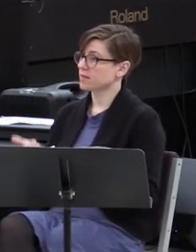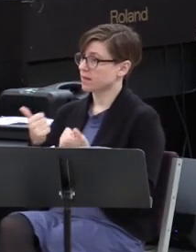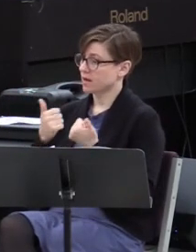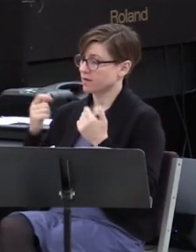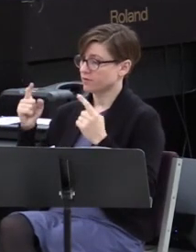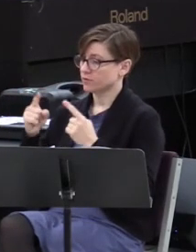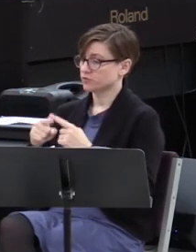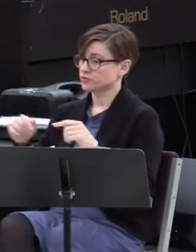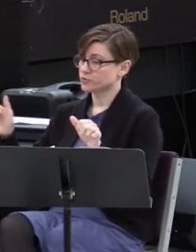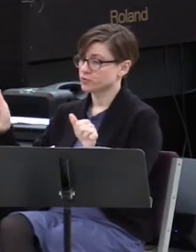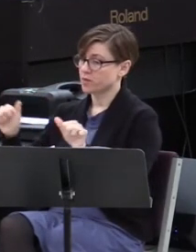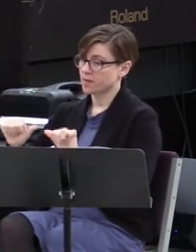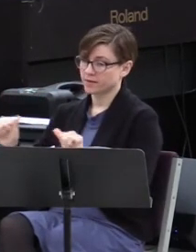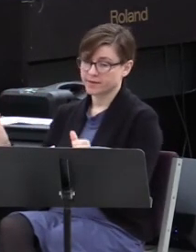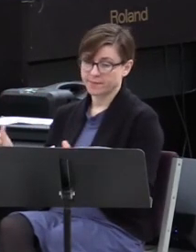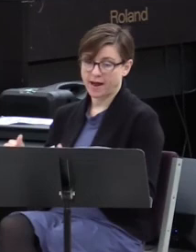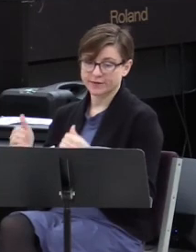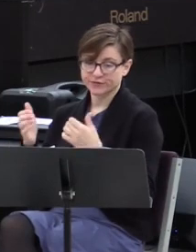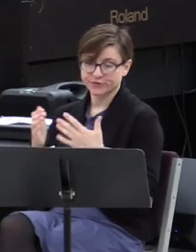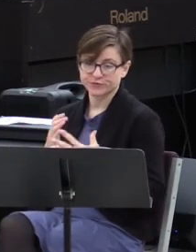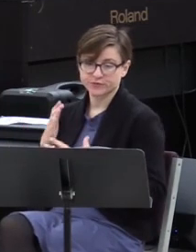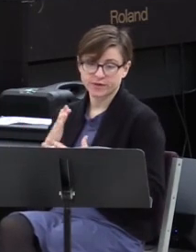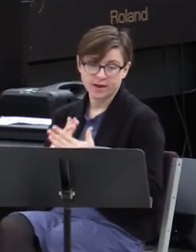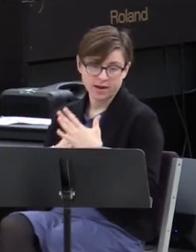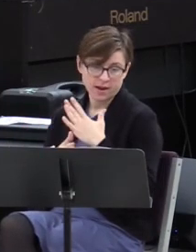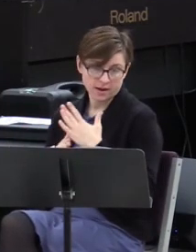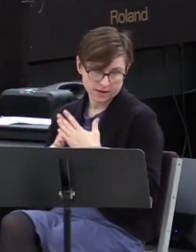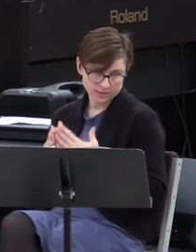the potter's